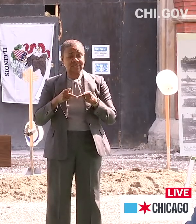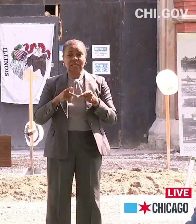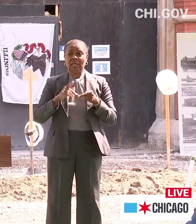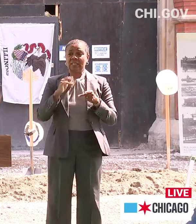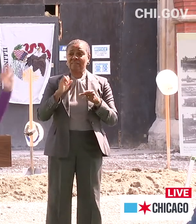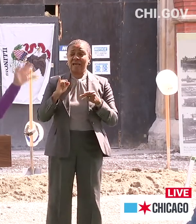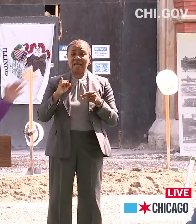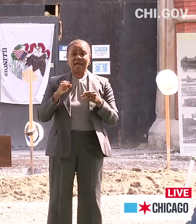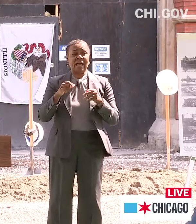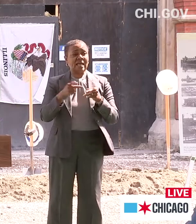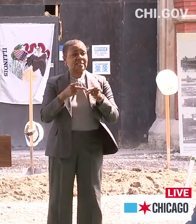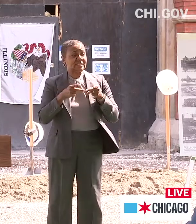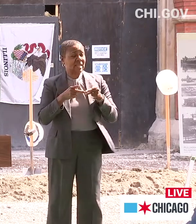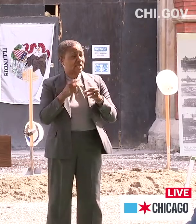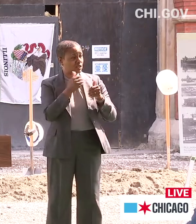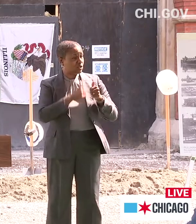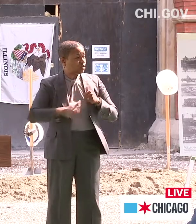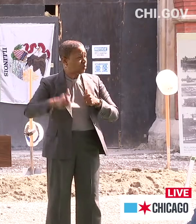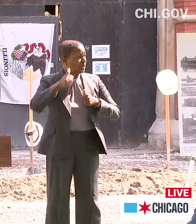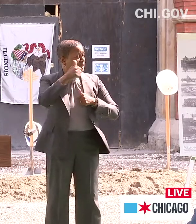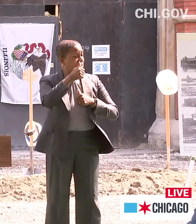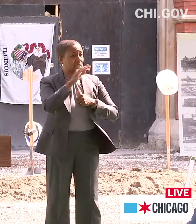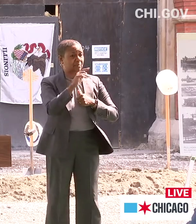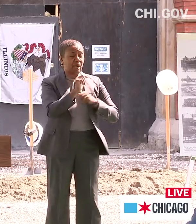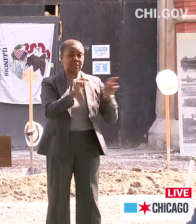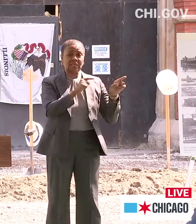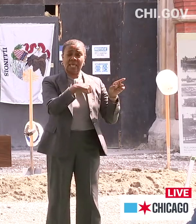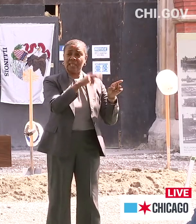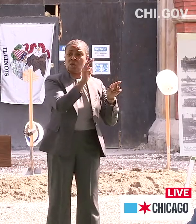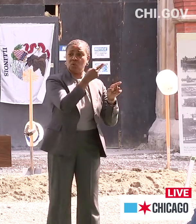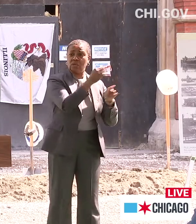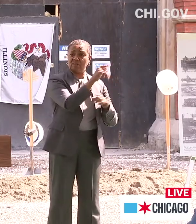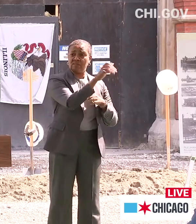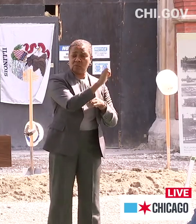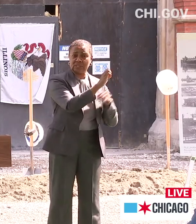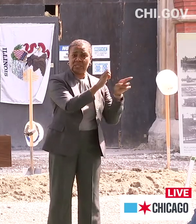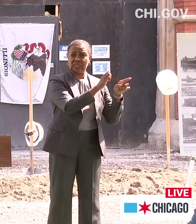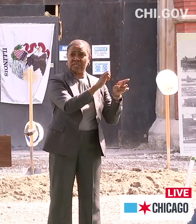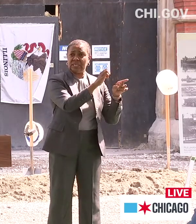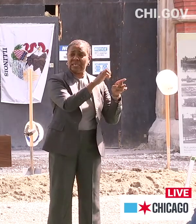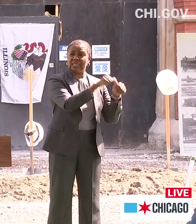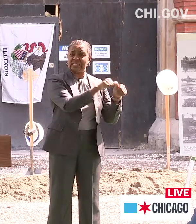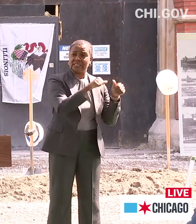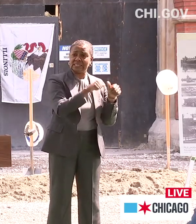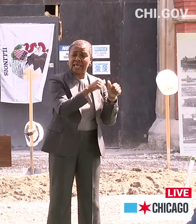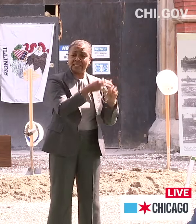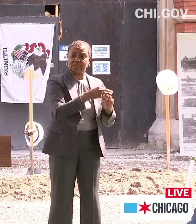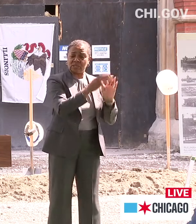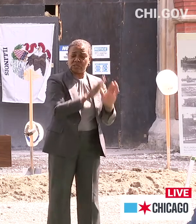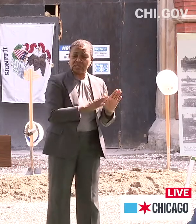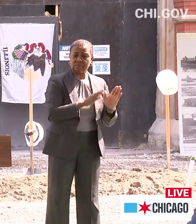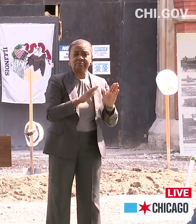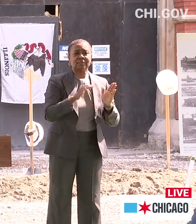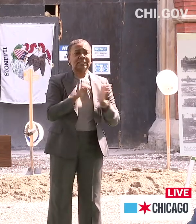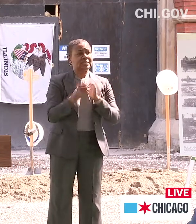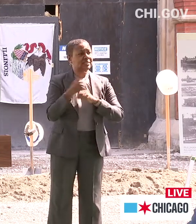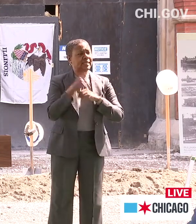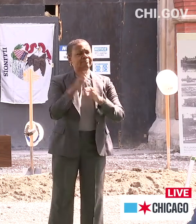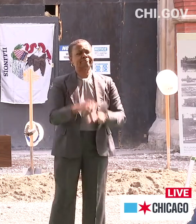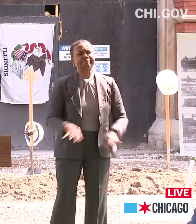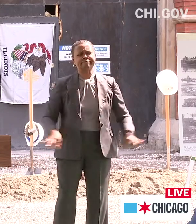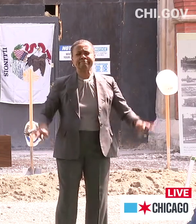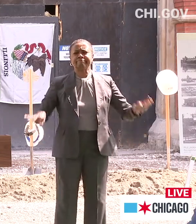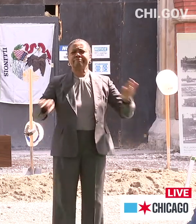site superintendent, and to Martin, who's over at the Florence Hotel as the site specialist. This is an important and significant day for the